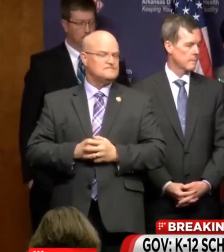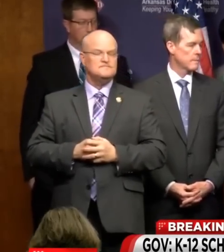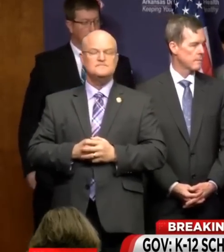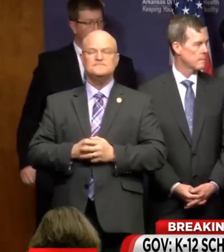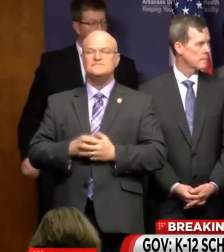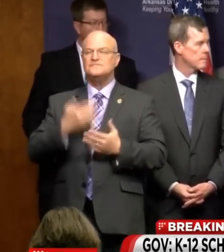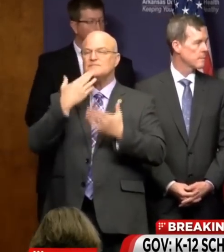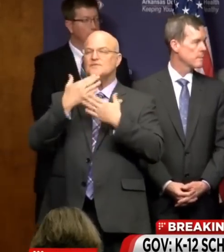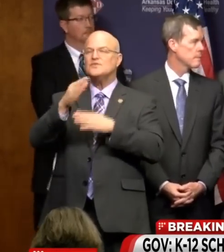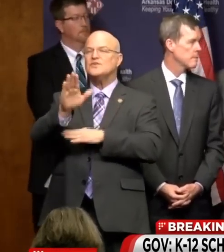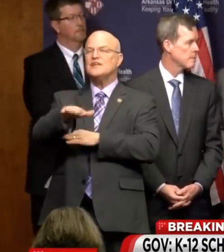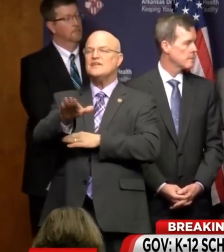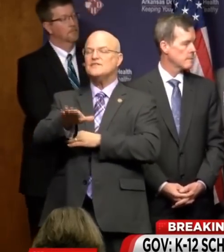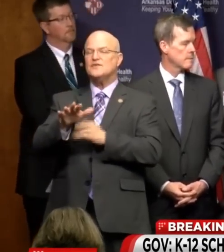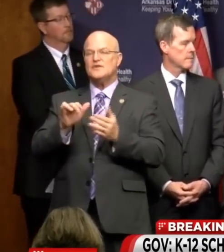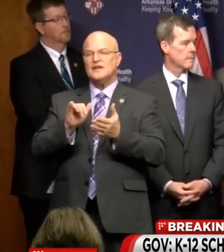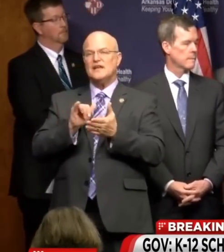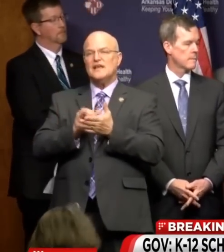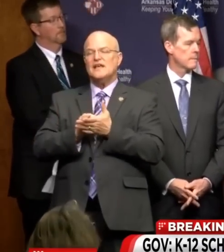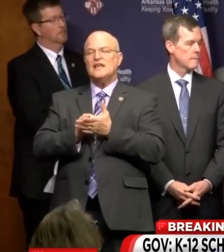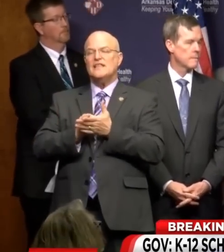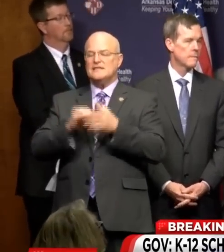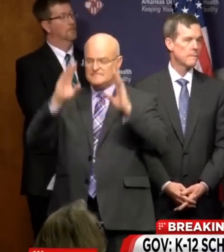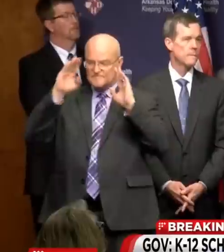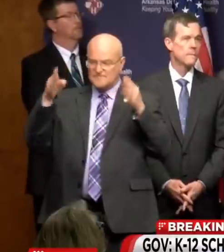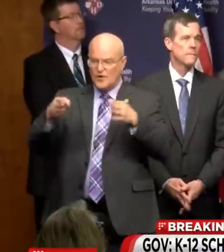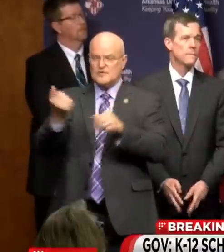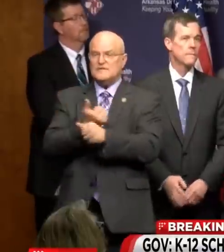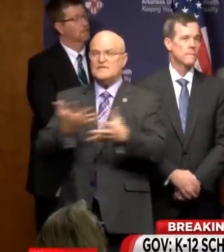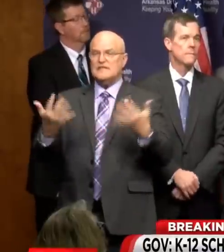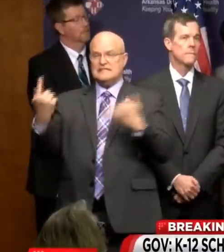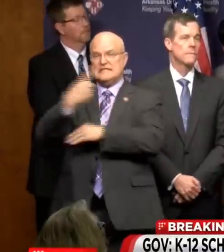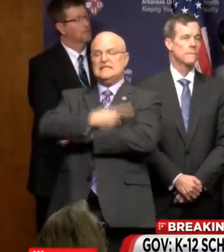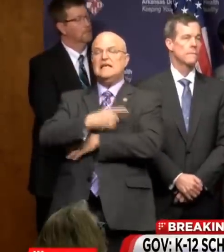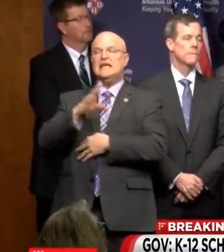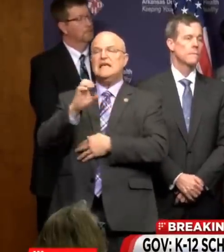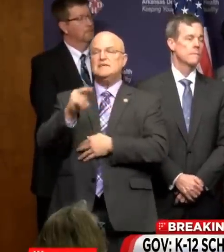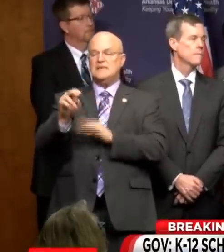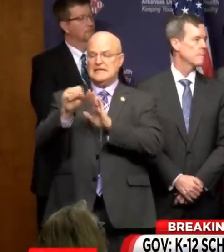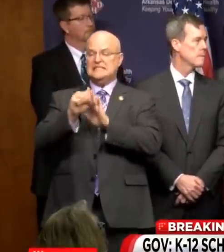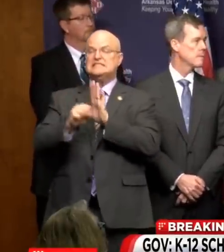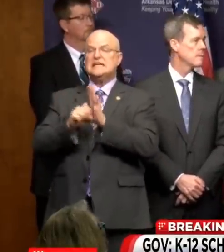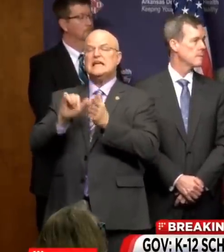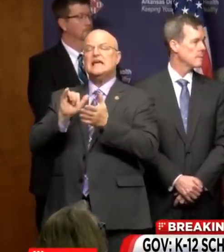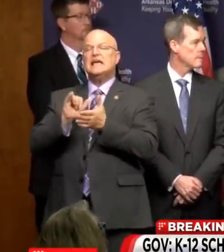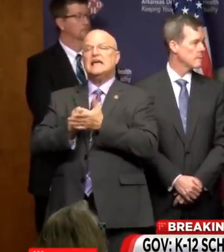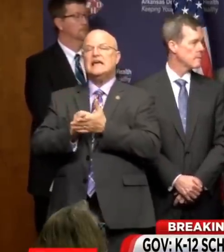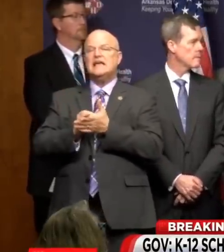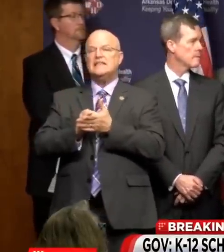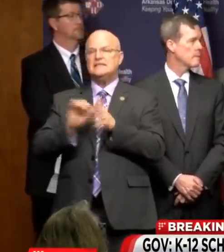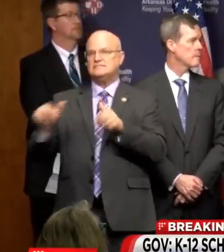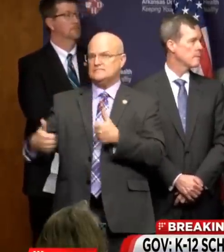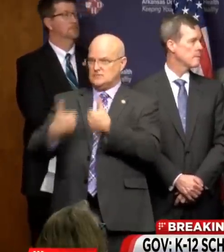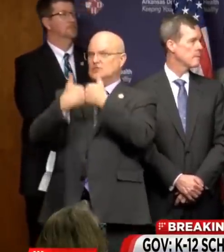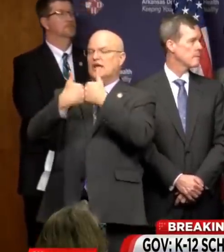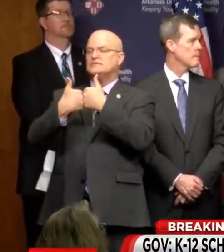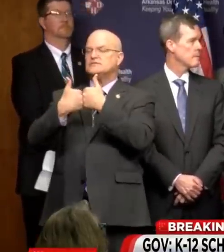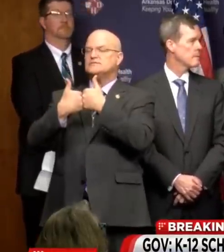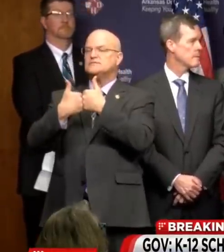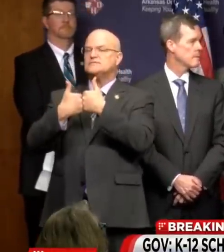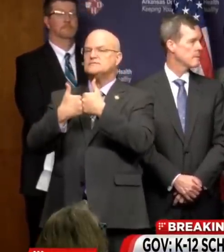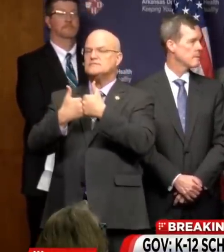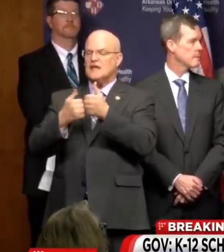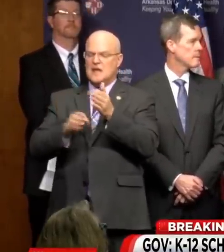So good afternoon. So the focus of everything today has been a state that is under a big challenge.